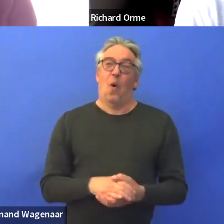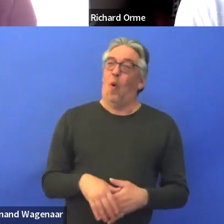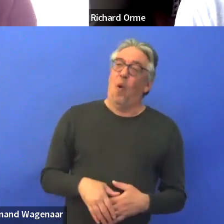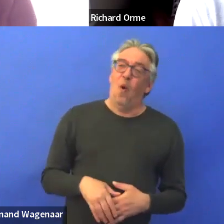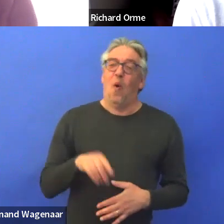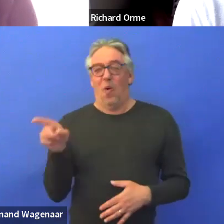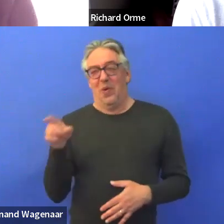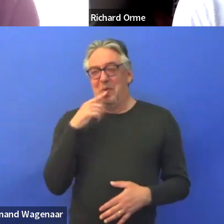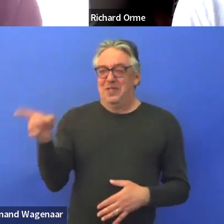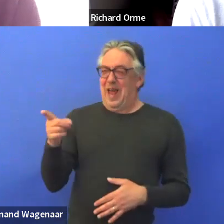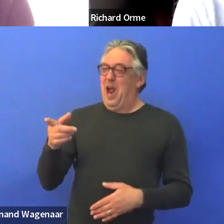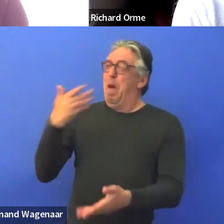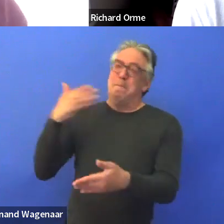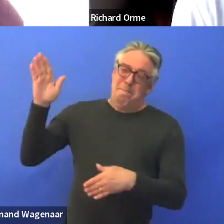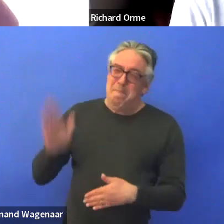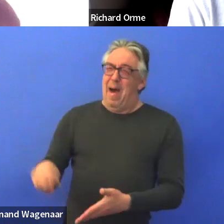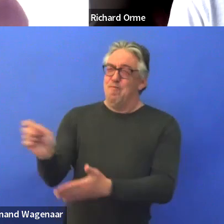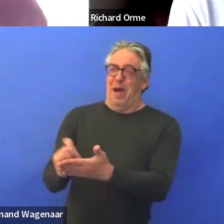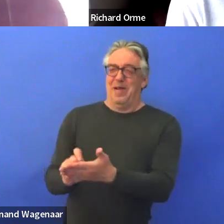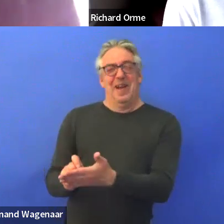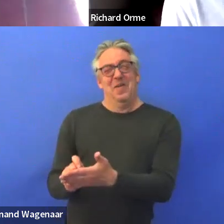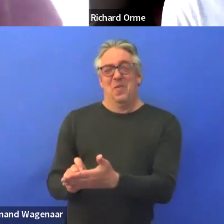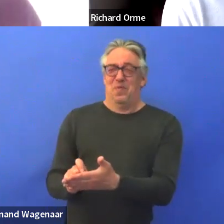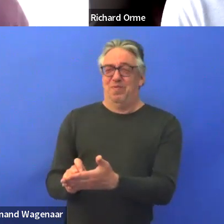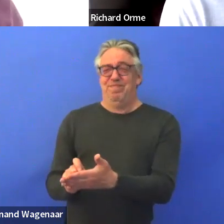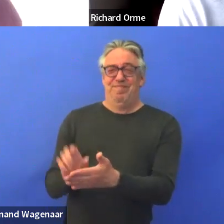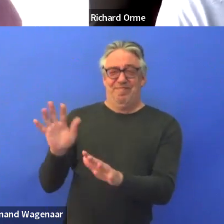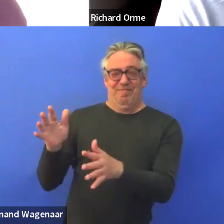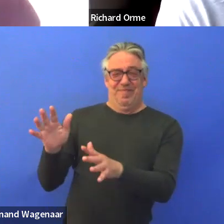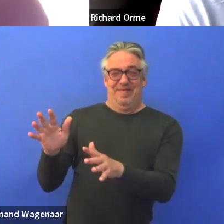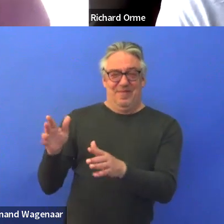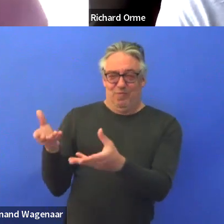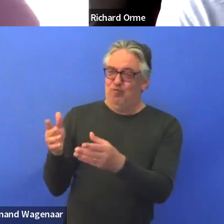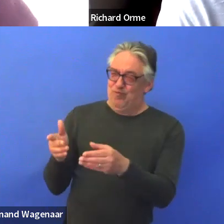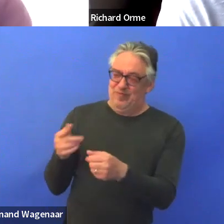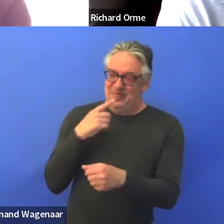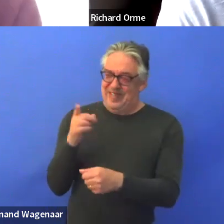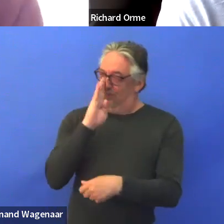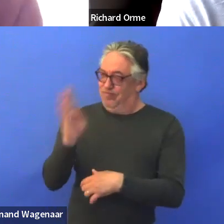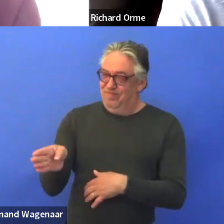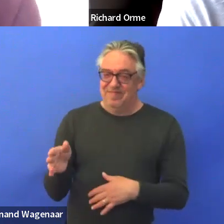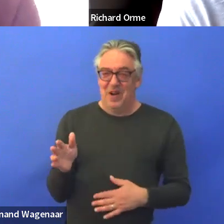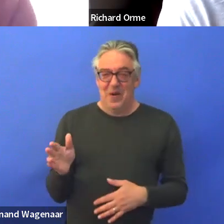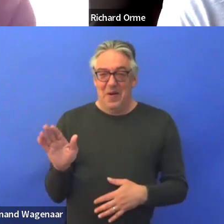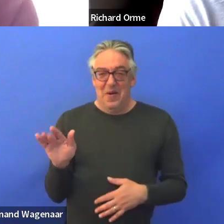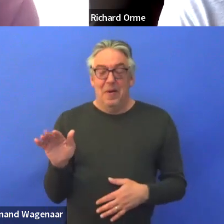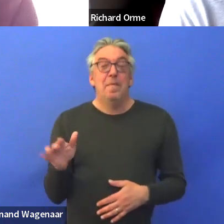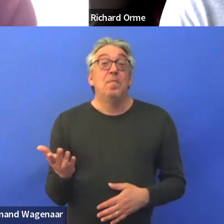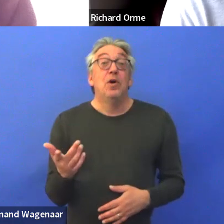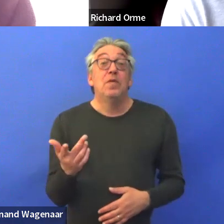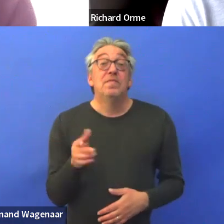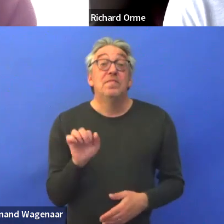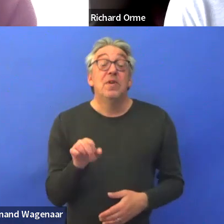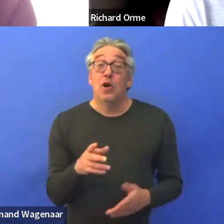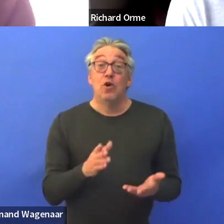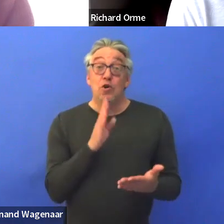bad writing. Well, I was a little bit harsh, yes. So just as EPUB and